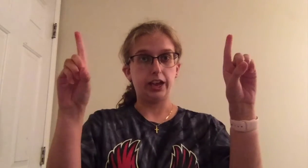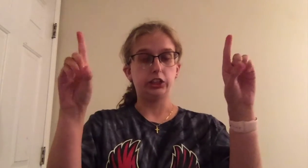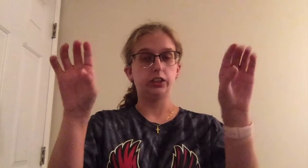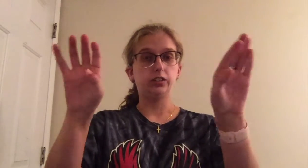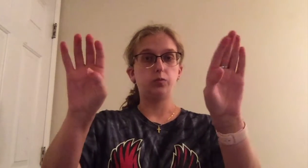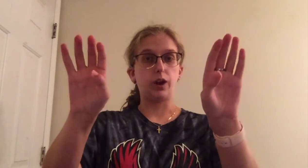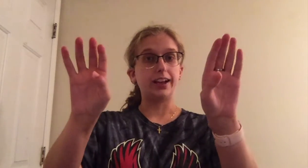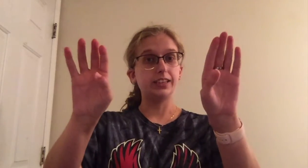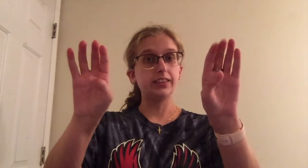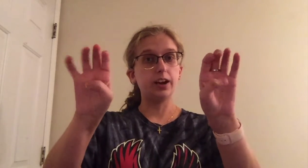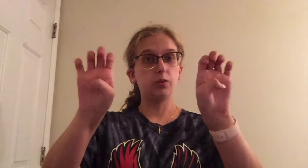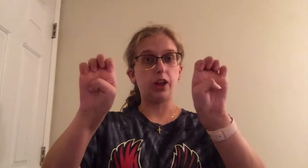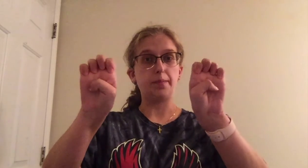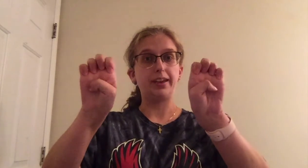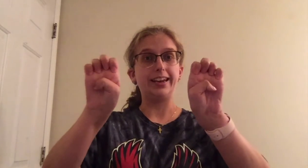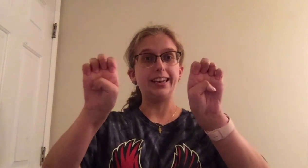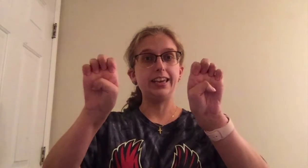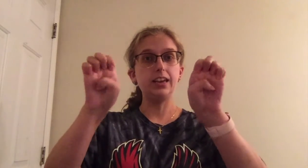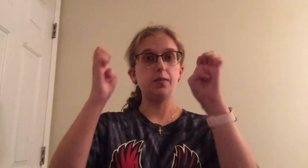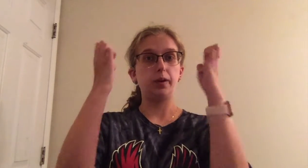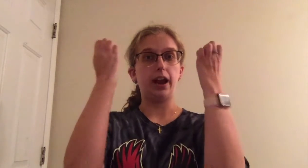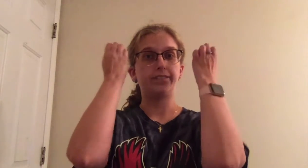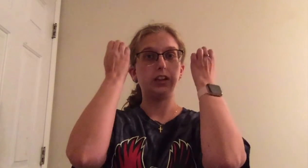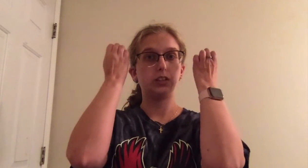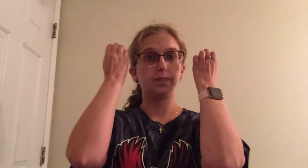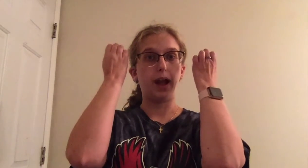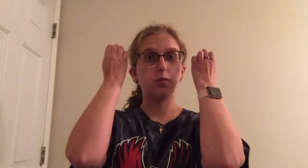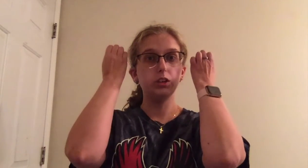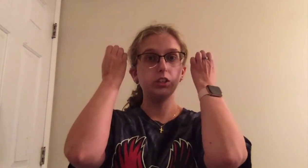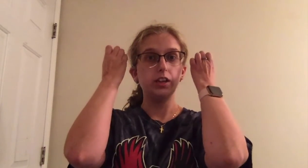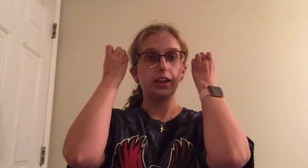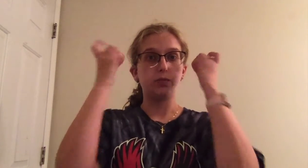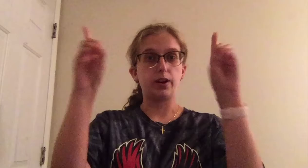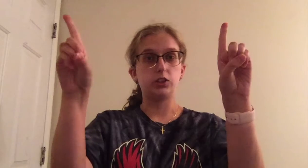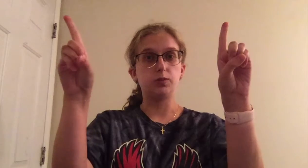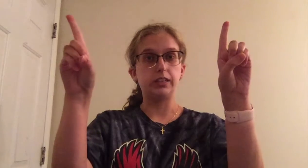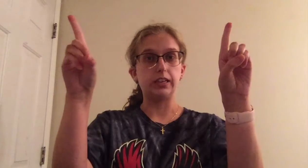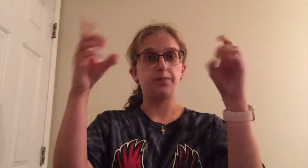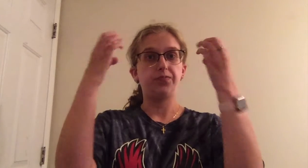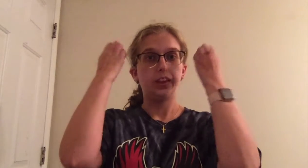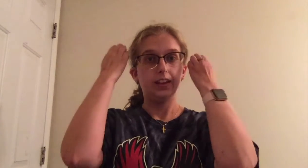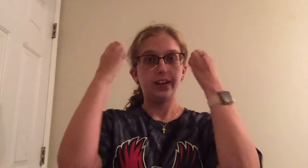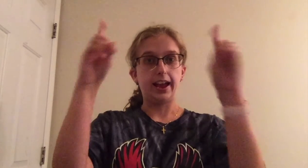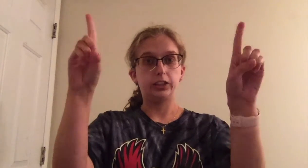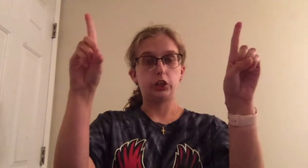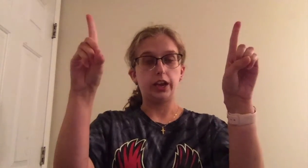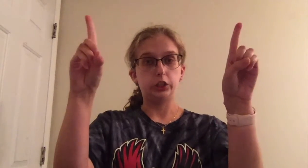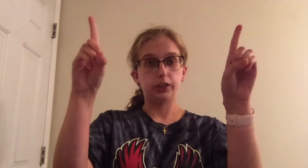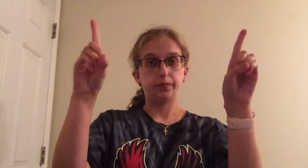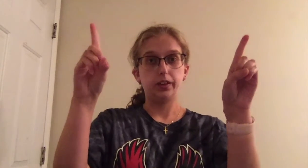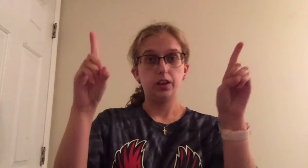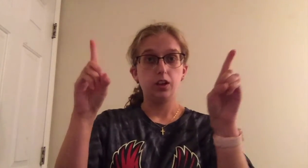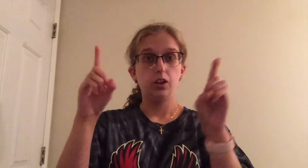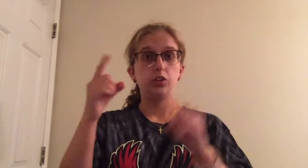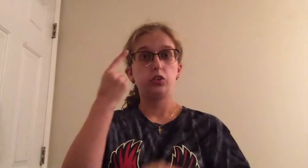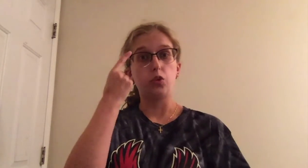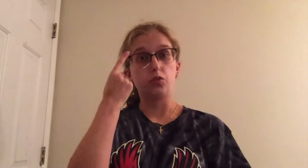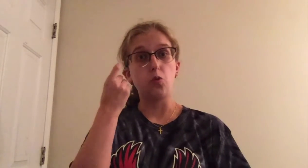education. What I did there was I made an E and I faced it backwards and went to a D. Education. So